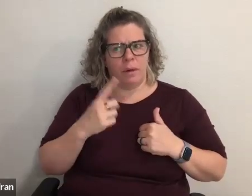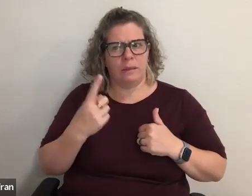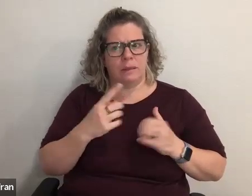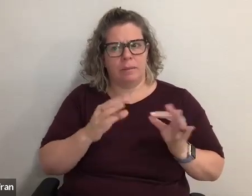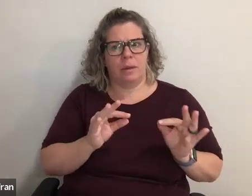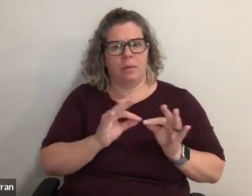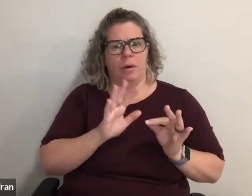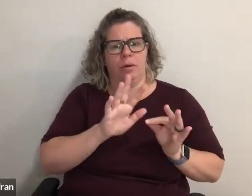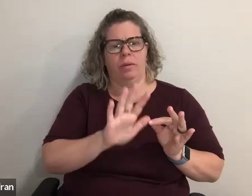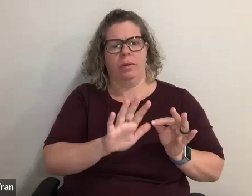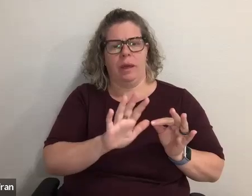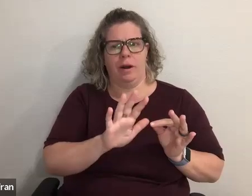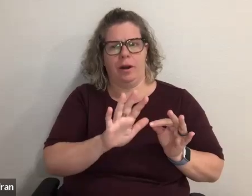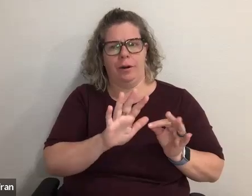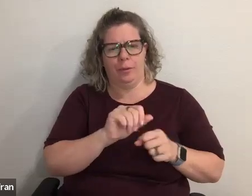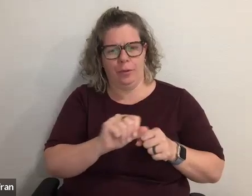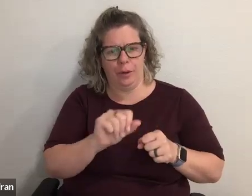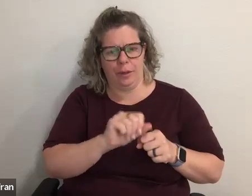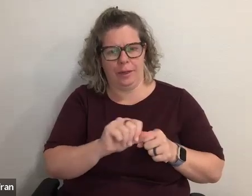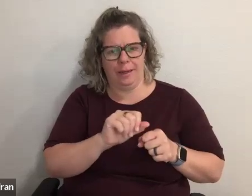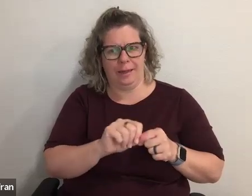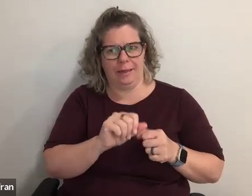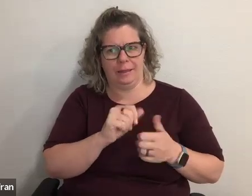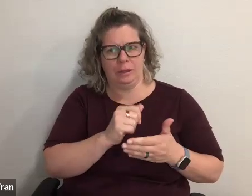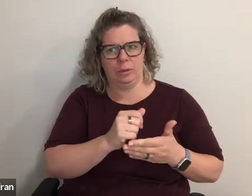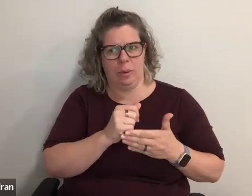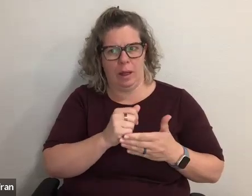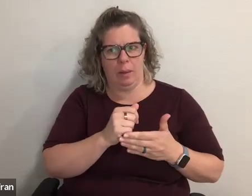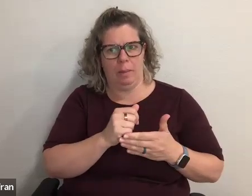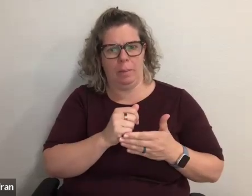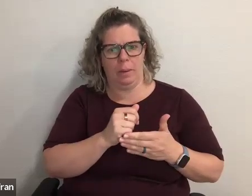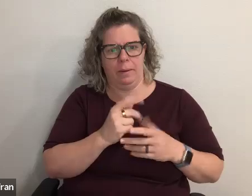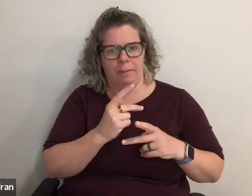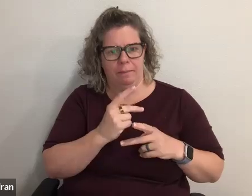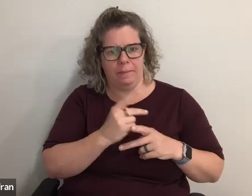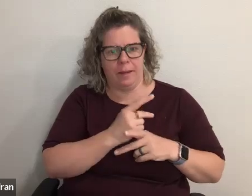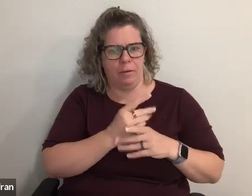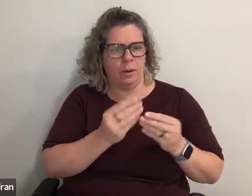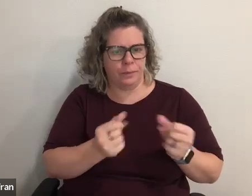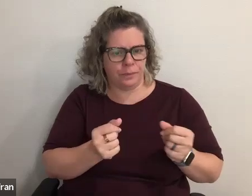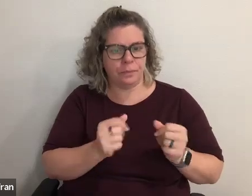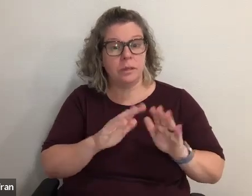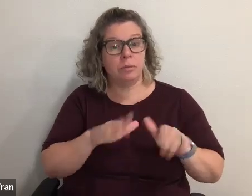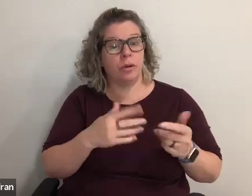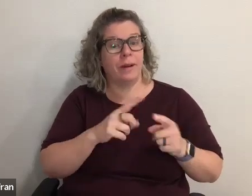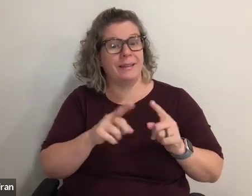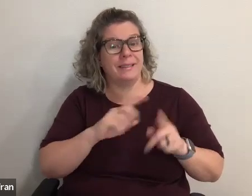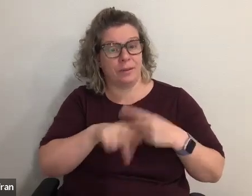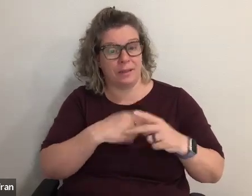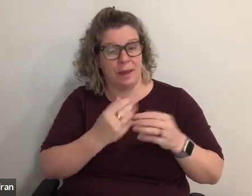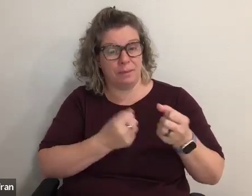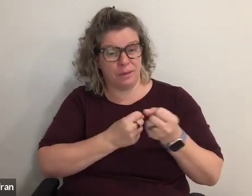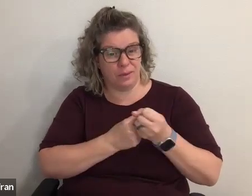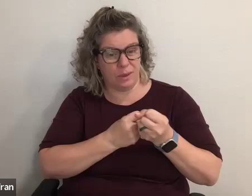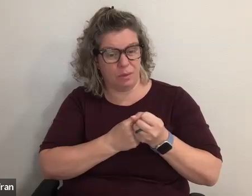worth them putting in the energy with us, right? So that we can help get them to that next step. Providing different types of support. A